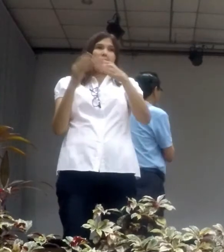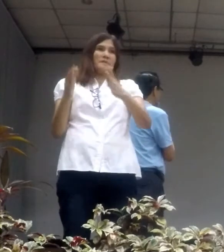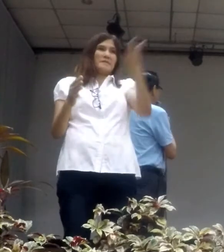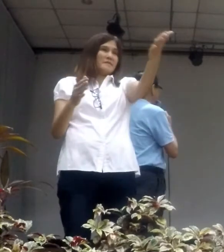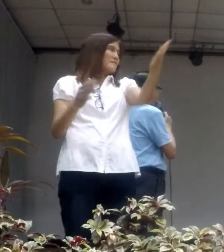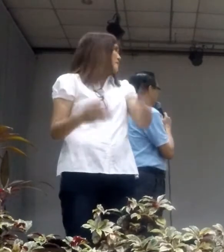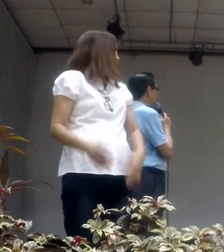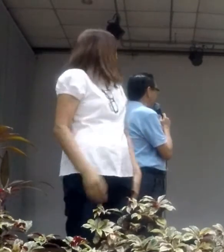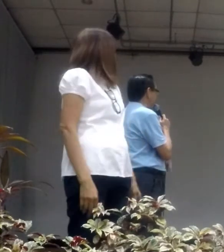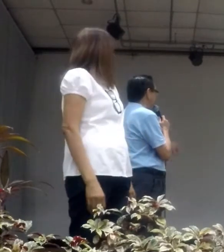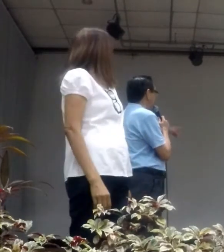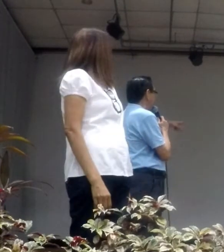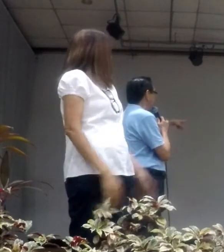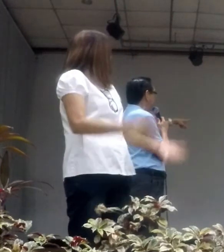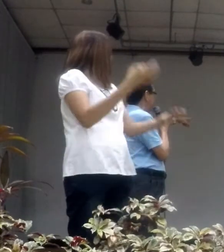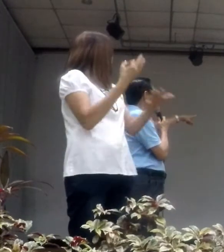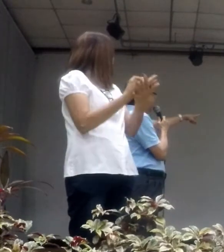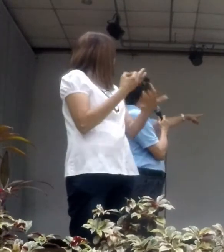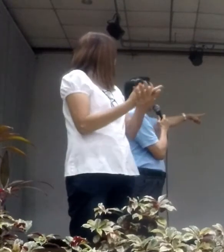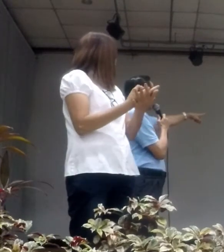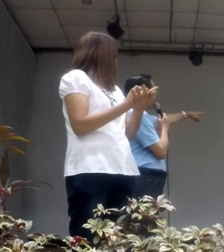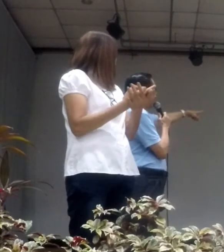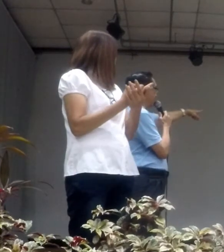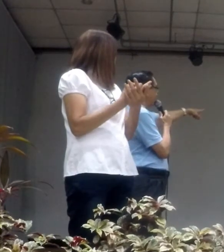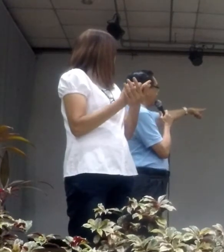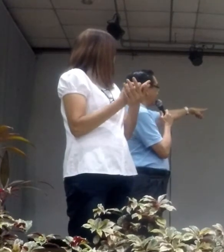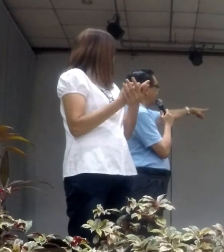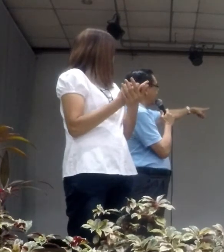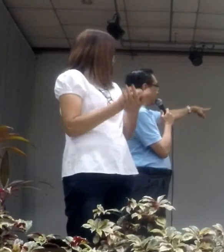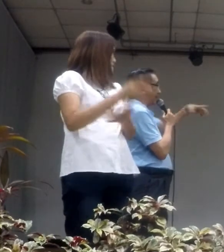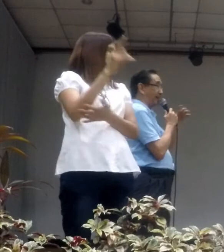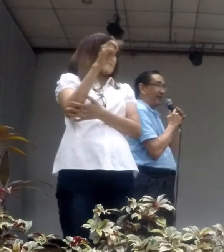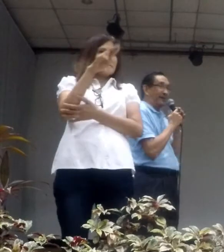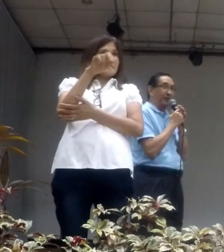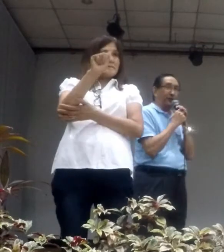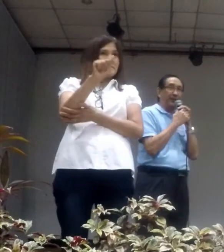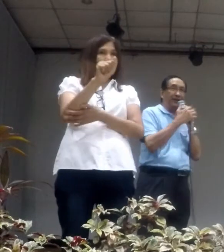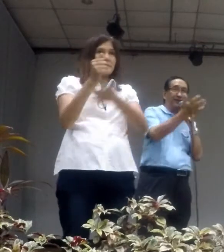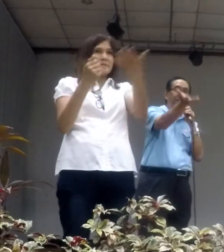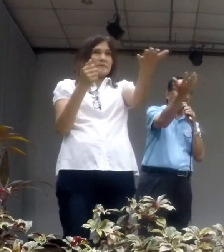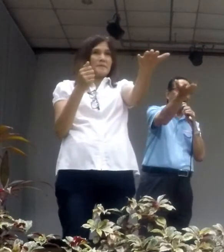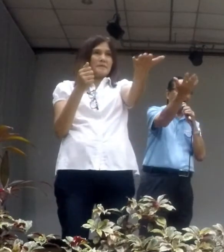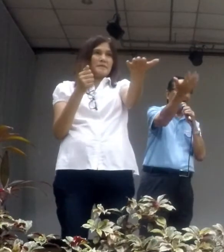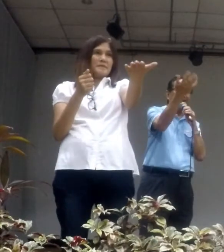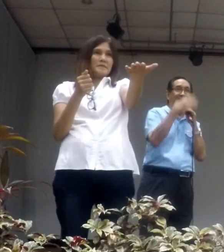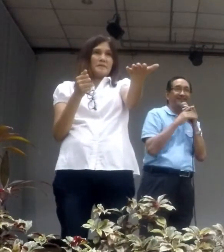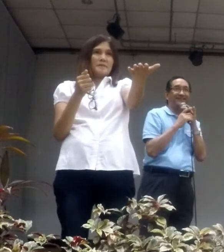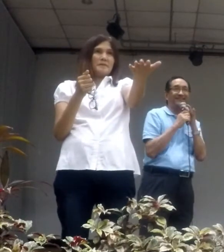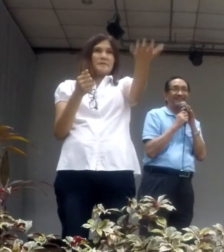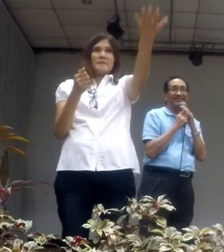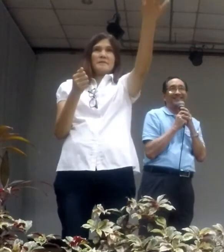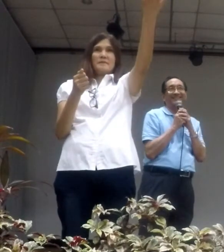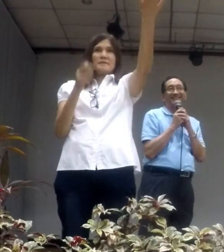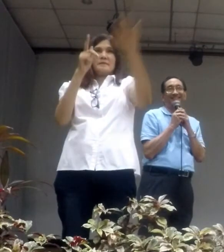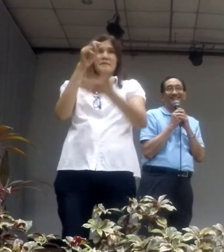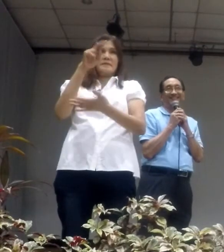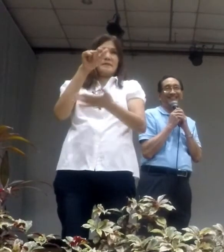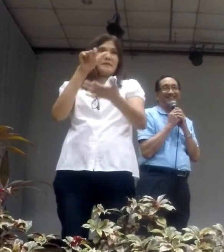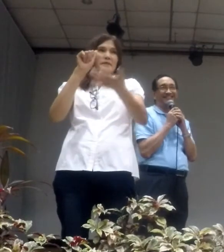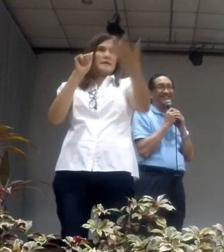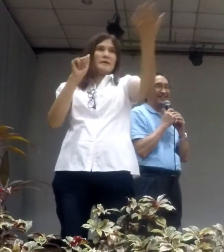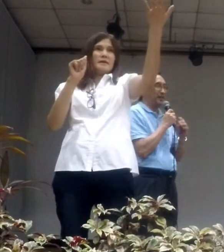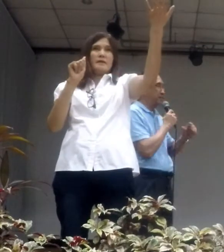And then the Finance Committee, we have Director and Treasurer Perla Cubillo. Perla.